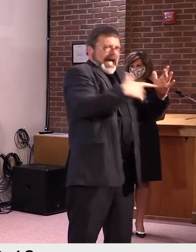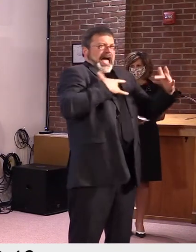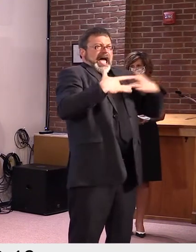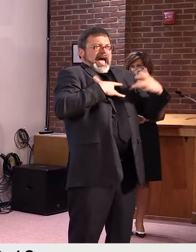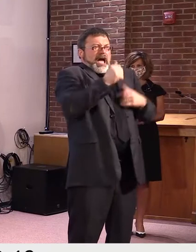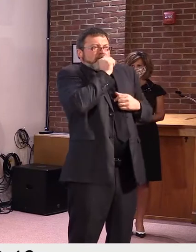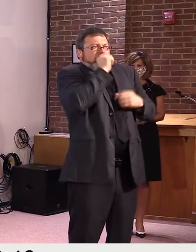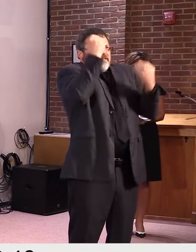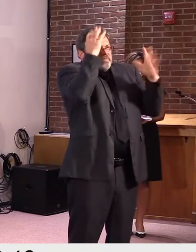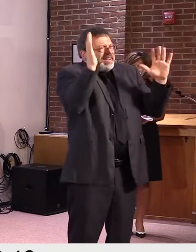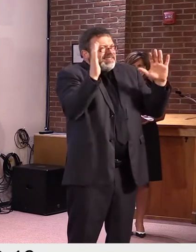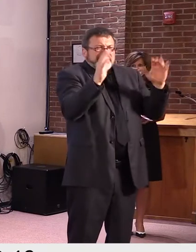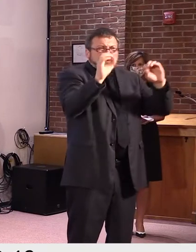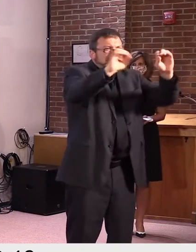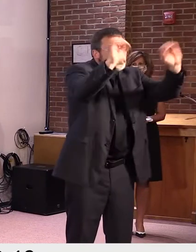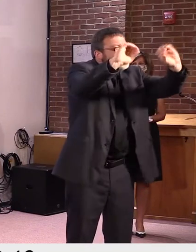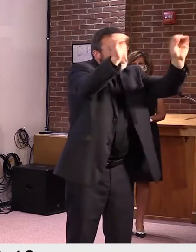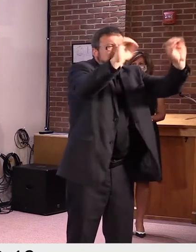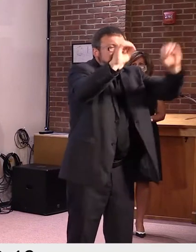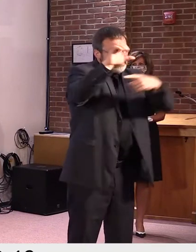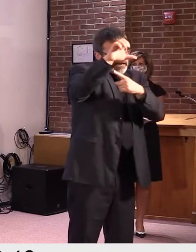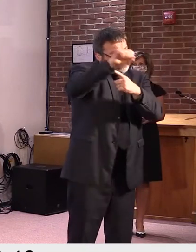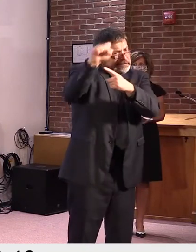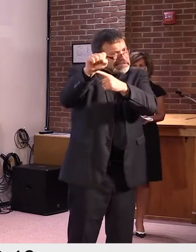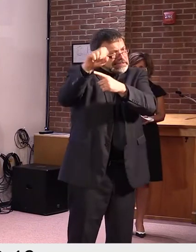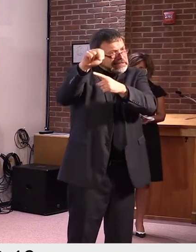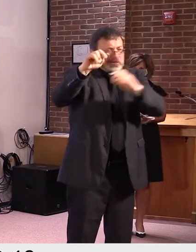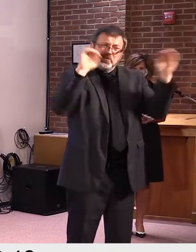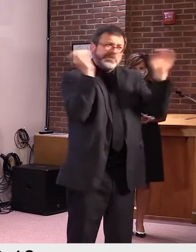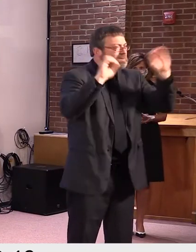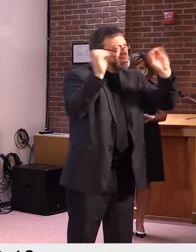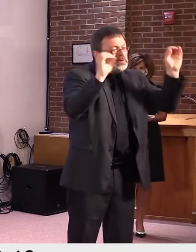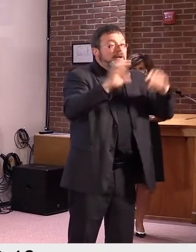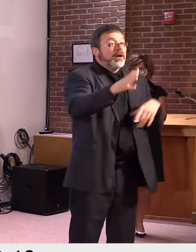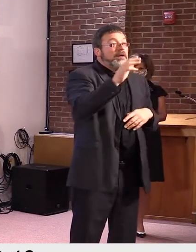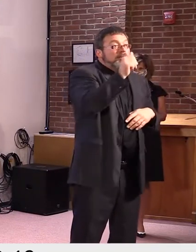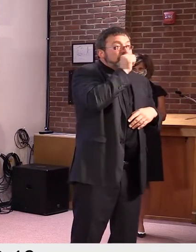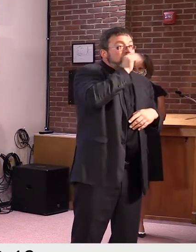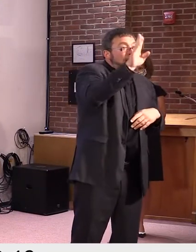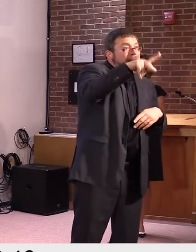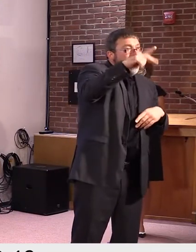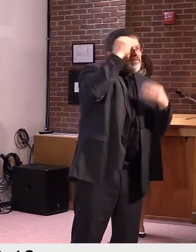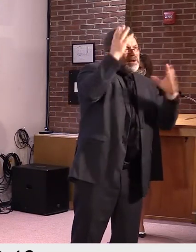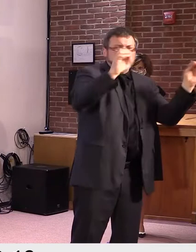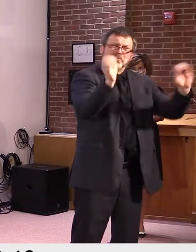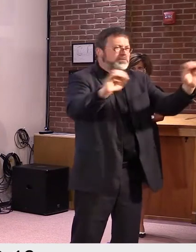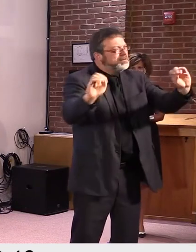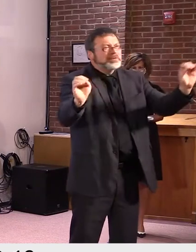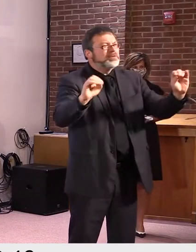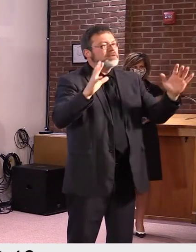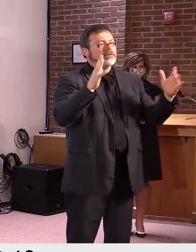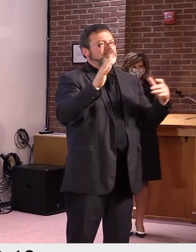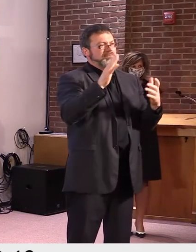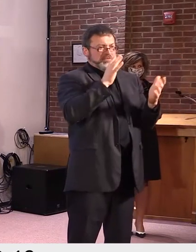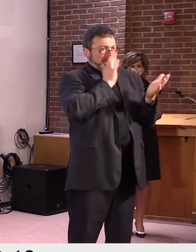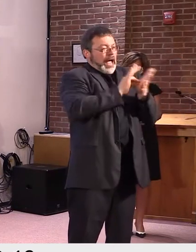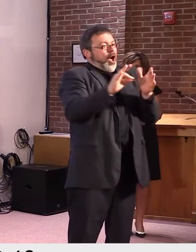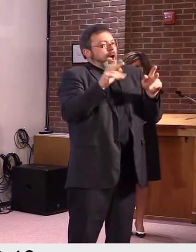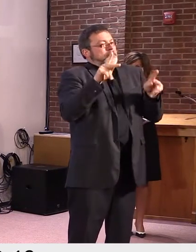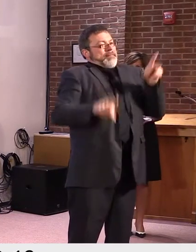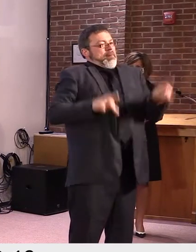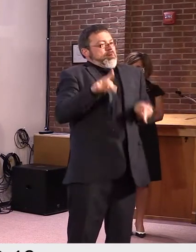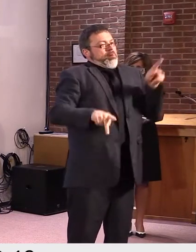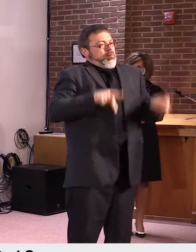With that, I ask you to please participate and be counted. Thank you. With that, I would now like to